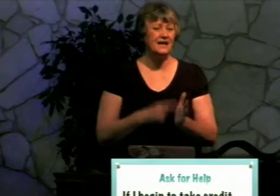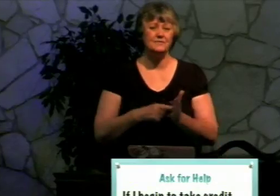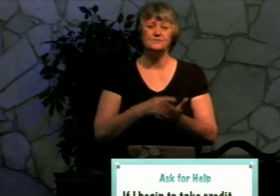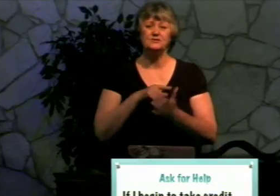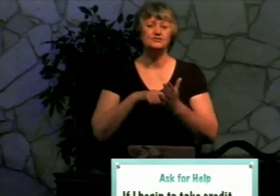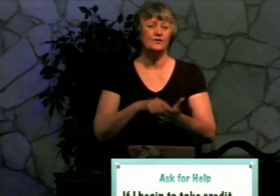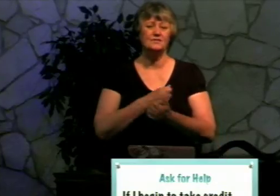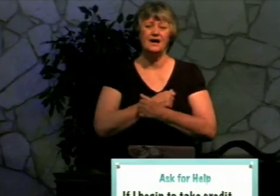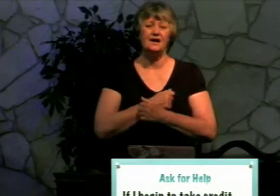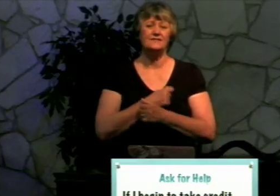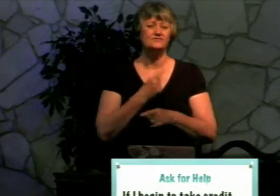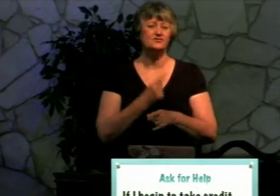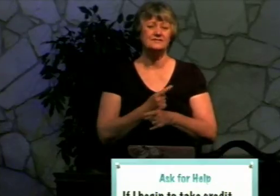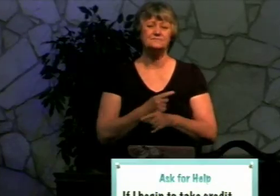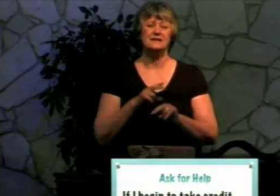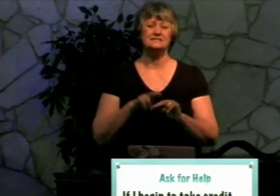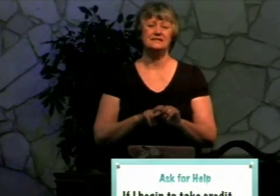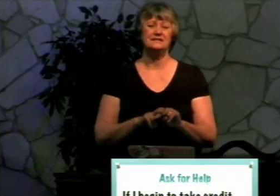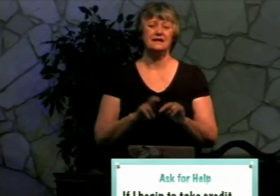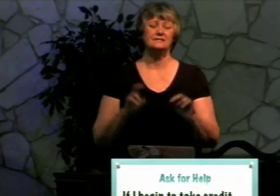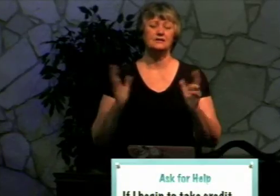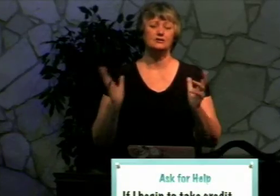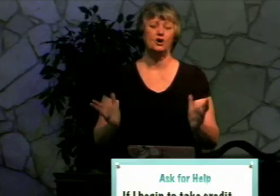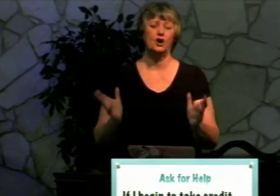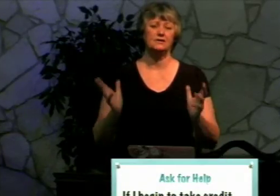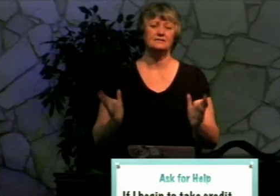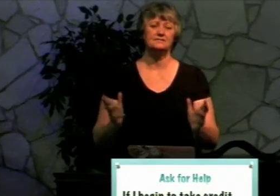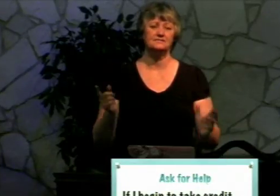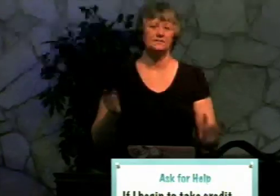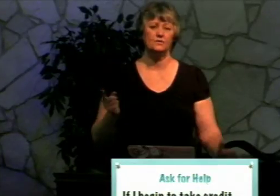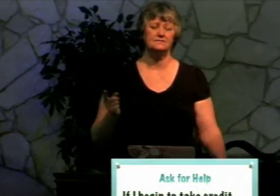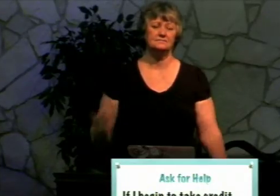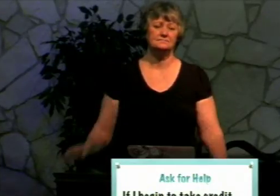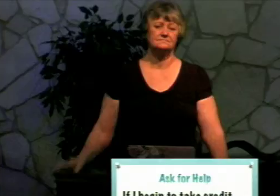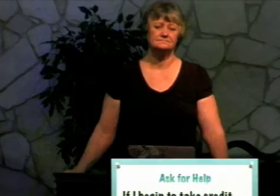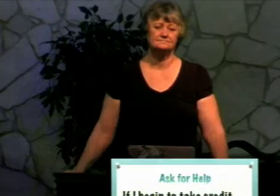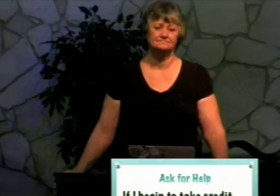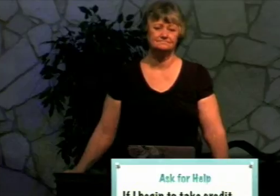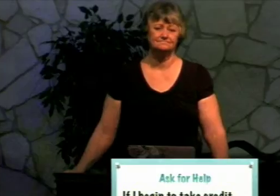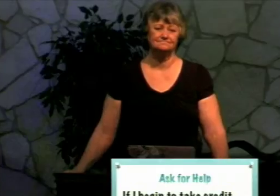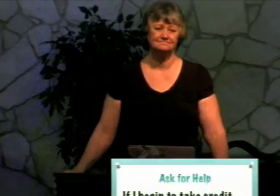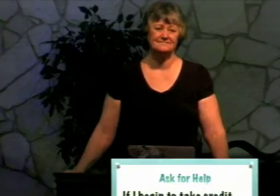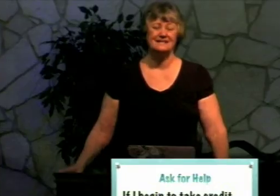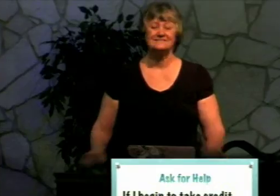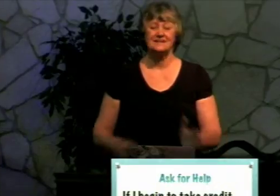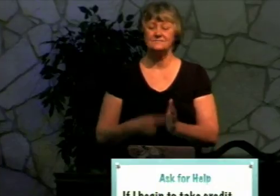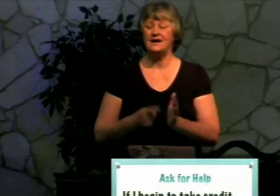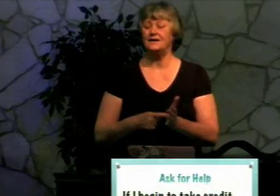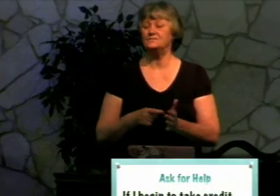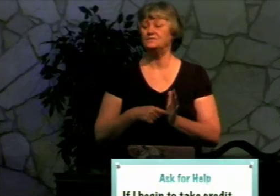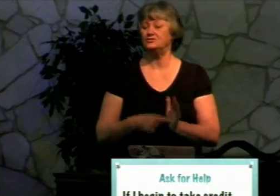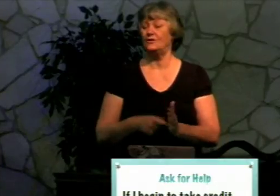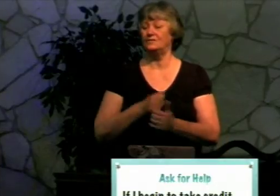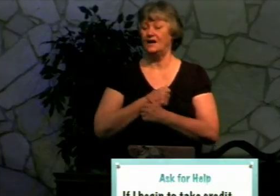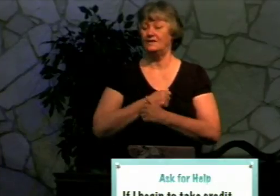Sometimes we show love just by sitting down and talking to someone. sometimes we show love